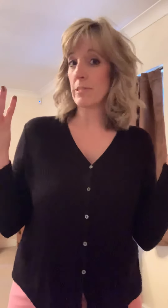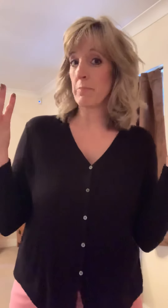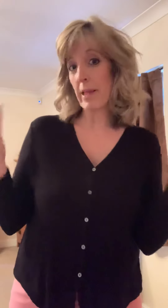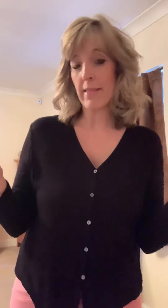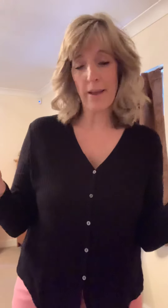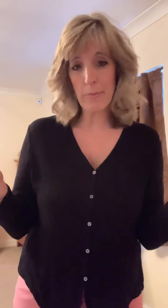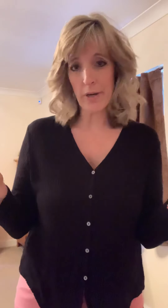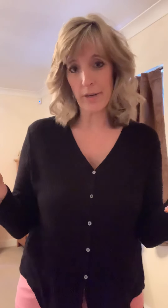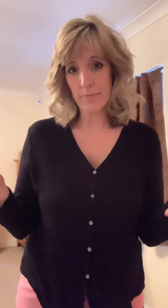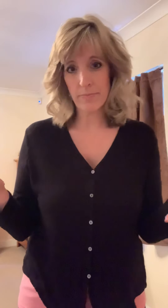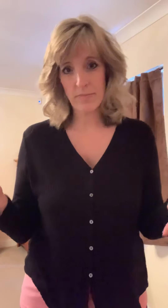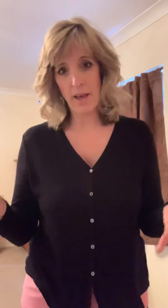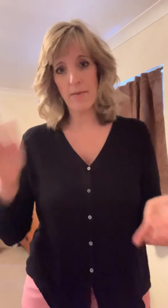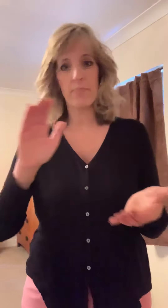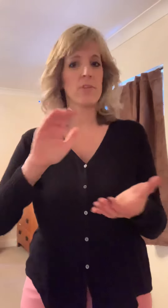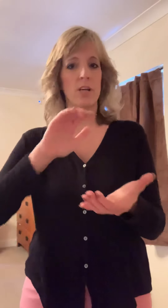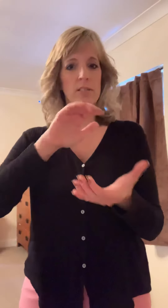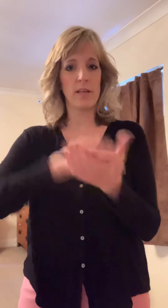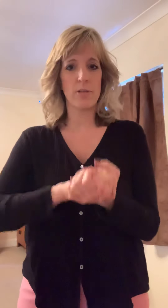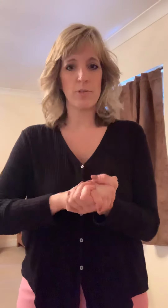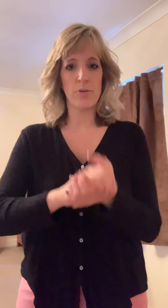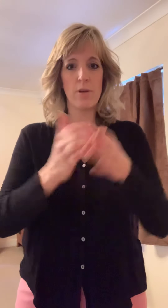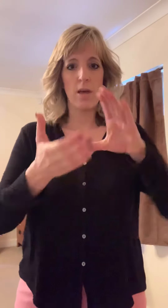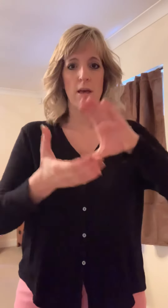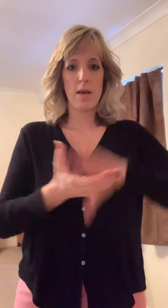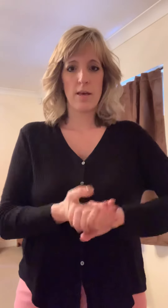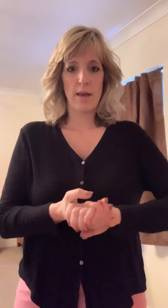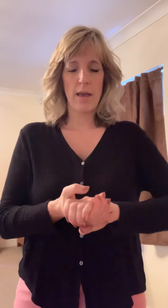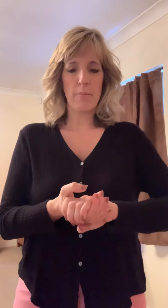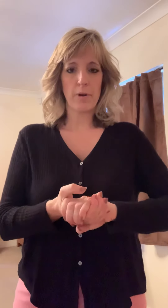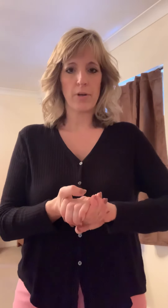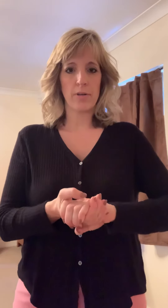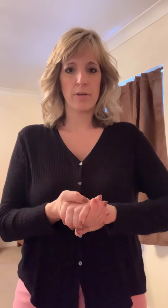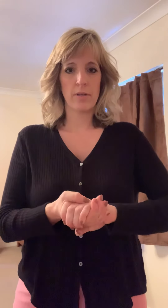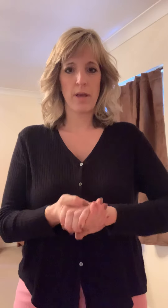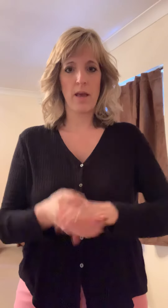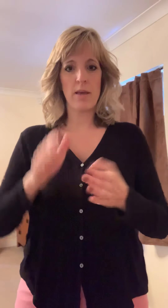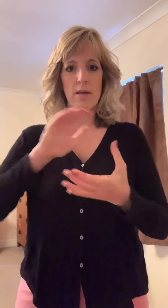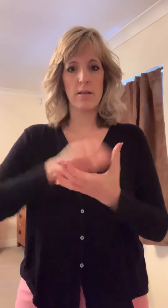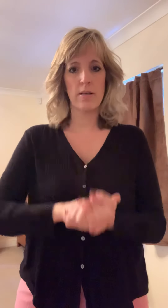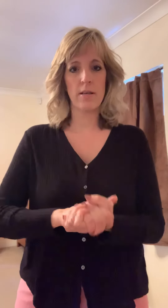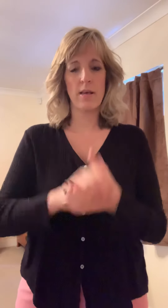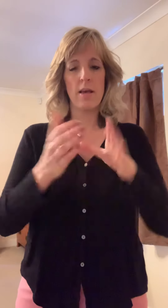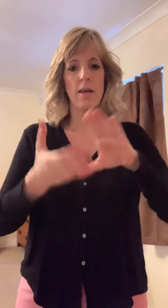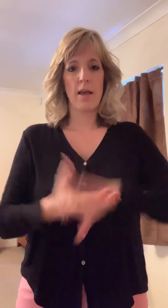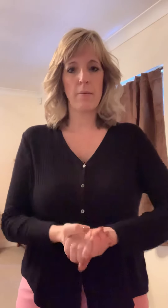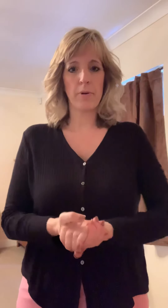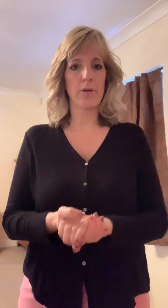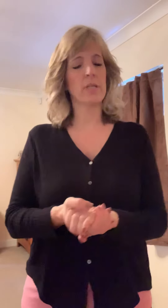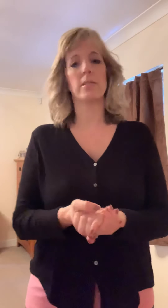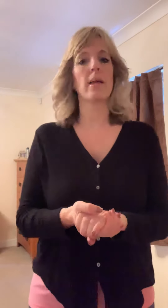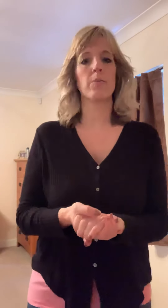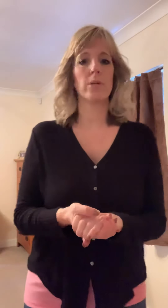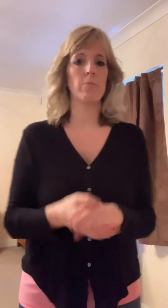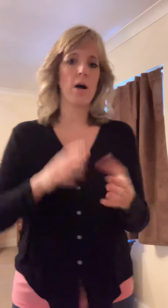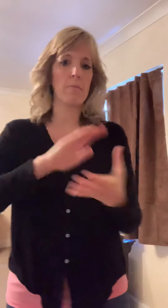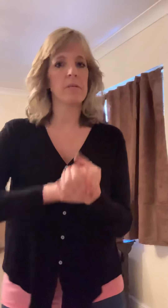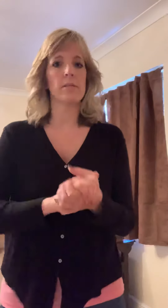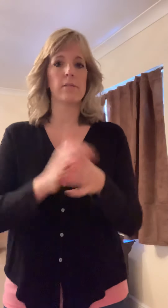make the hamburger, okay? Just like you would do. Hamburger, okay? Hamburger. It's like when your mom is,